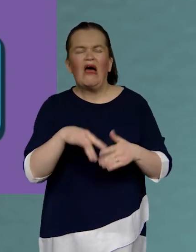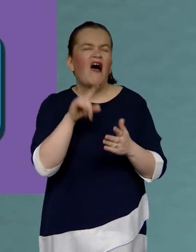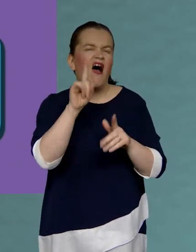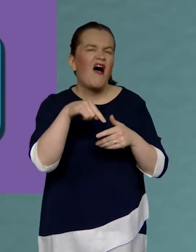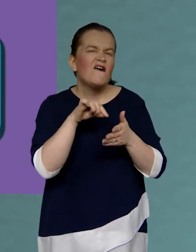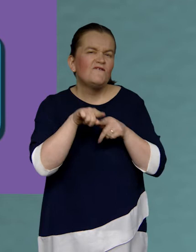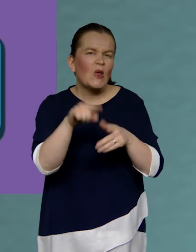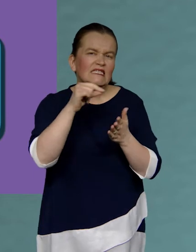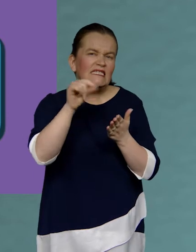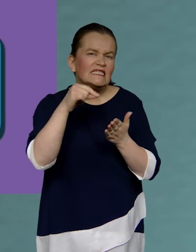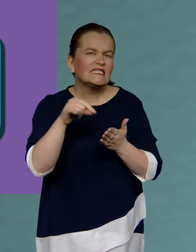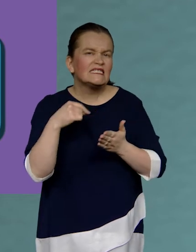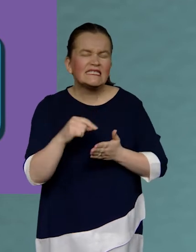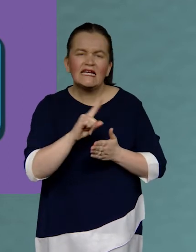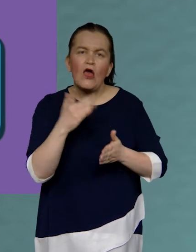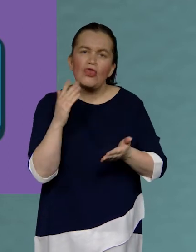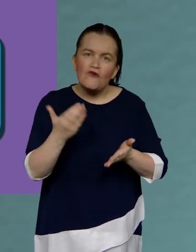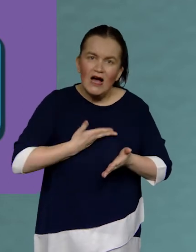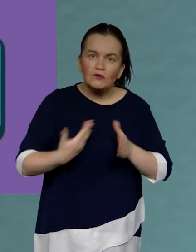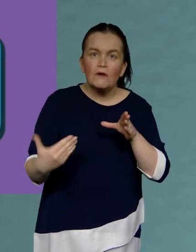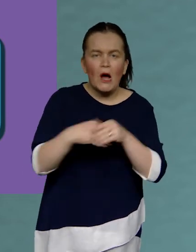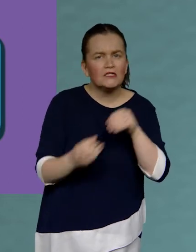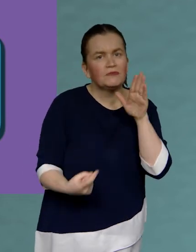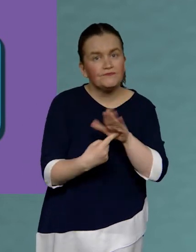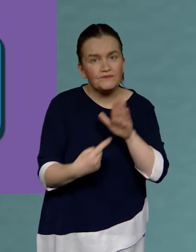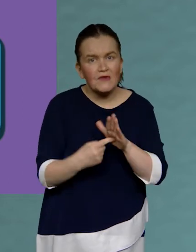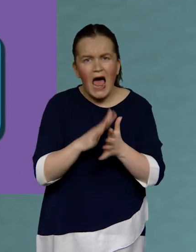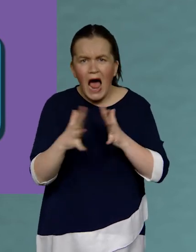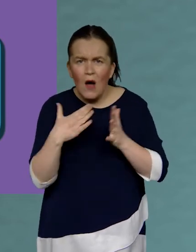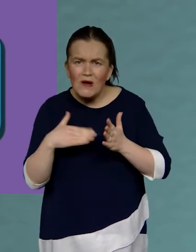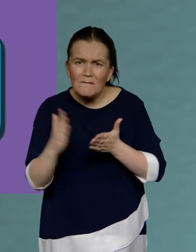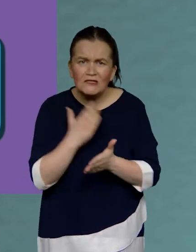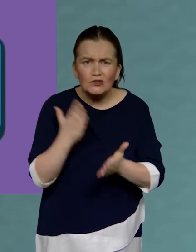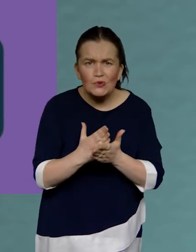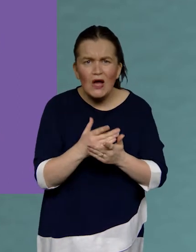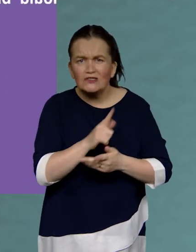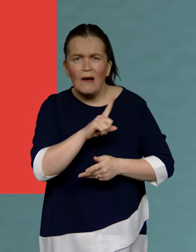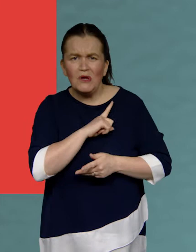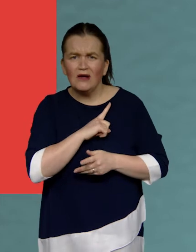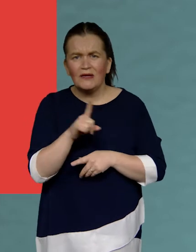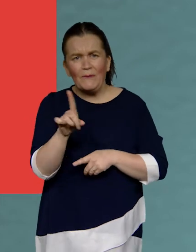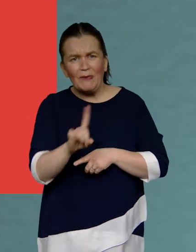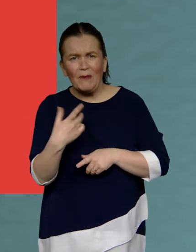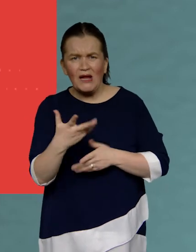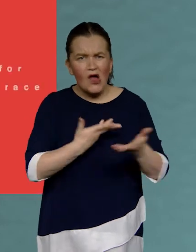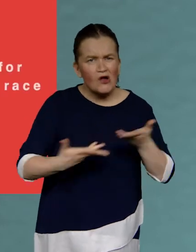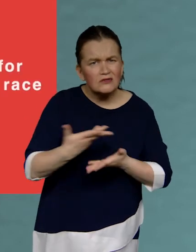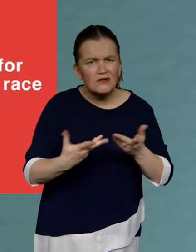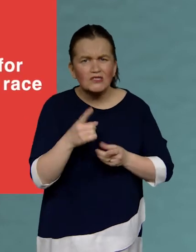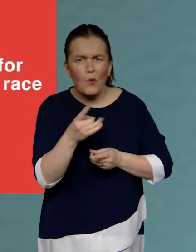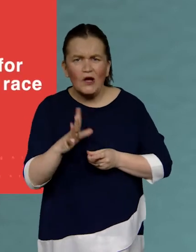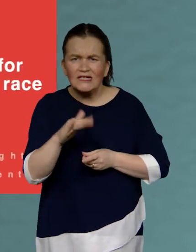is crucial, and how do we make sure that it isn't just a sense that because they have consulted once, that is enough? Number